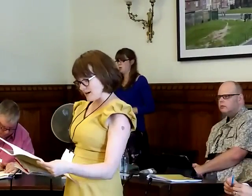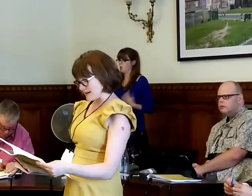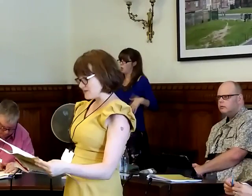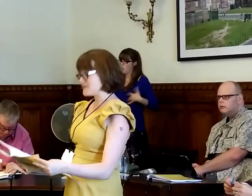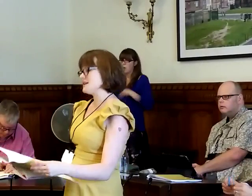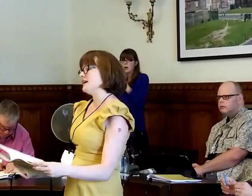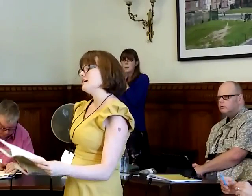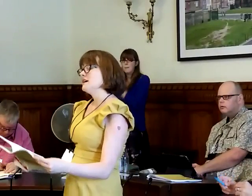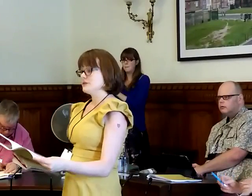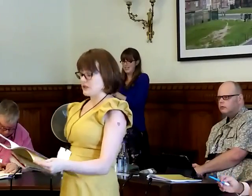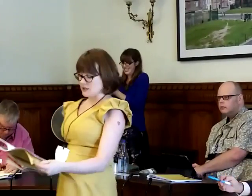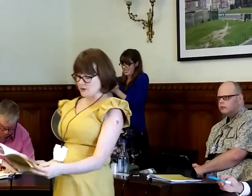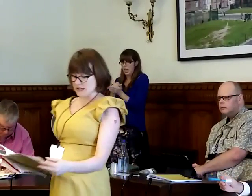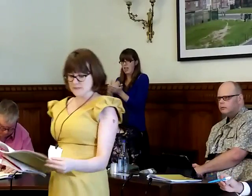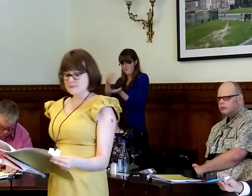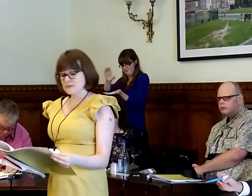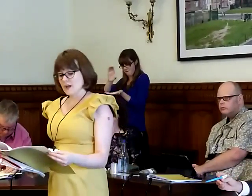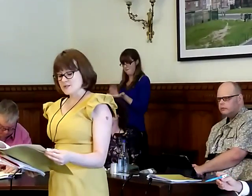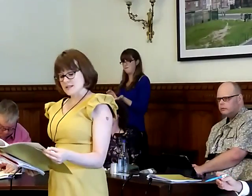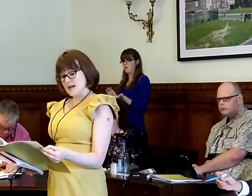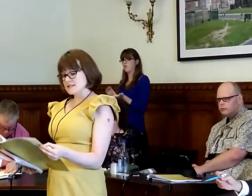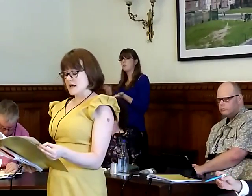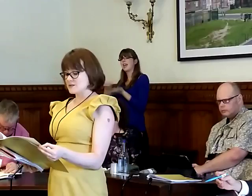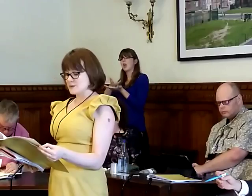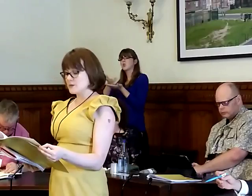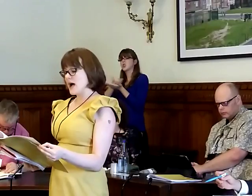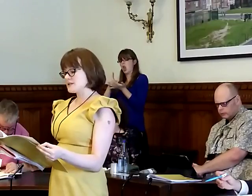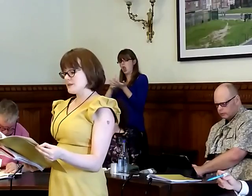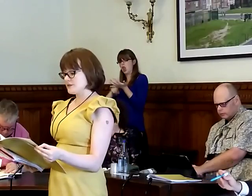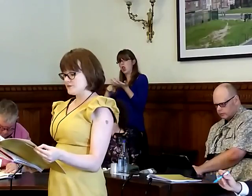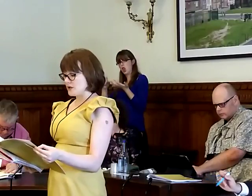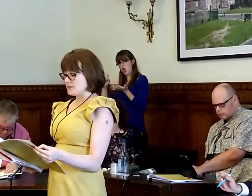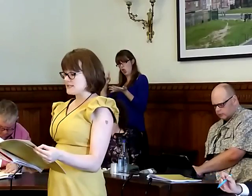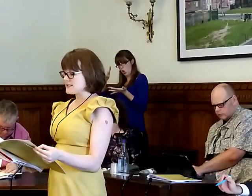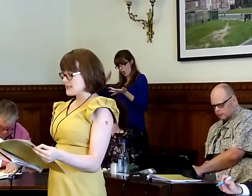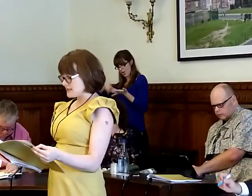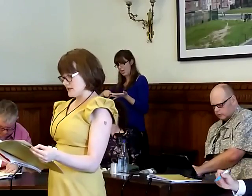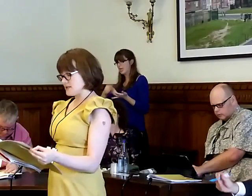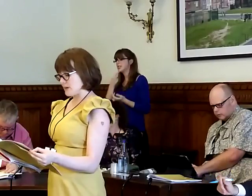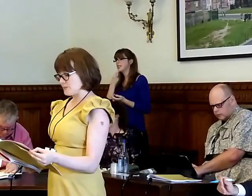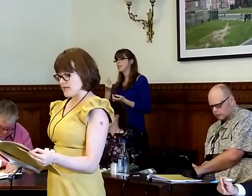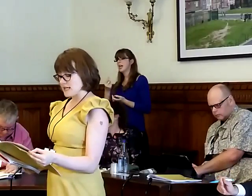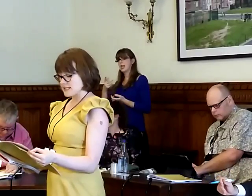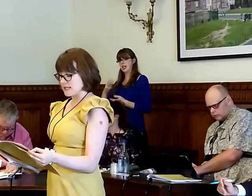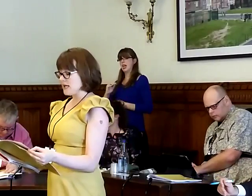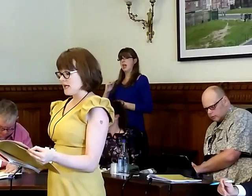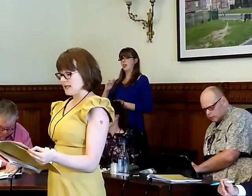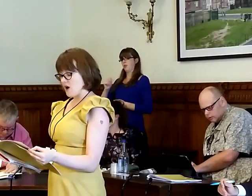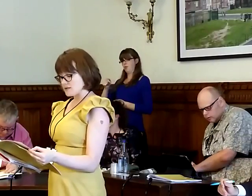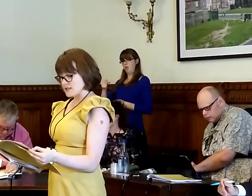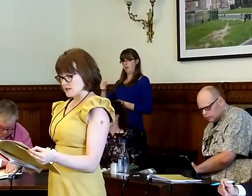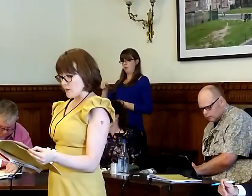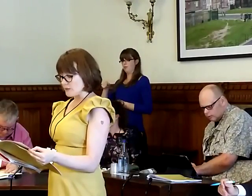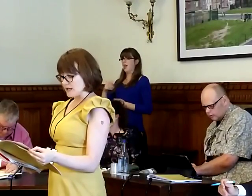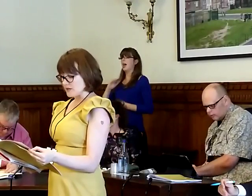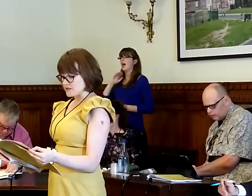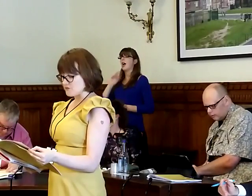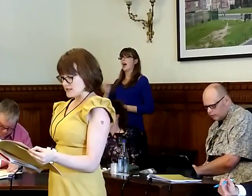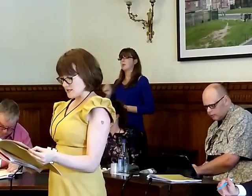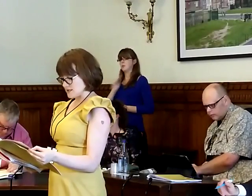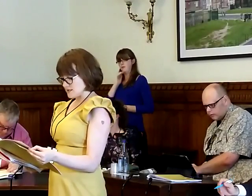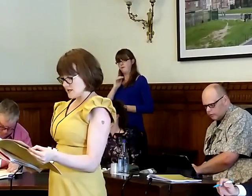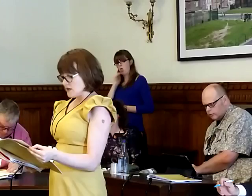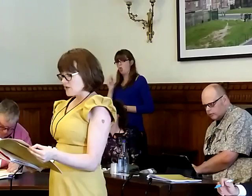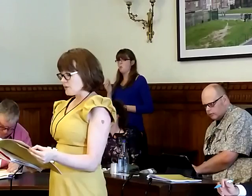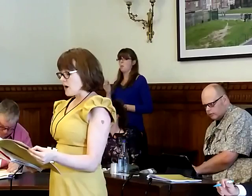is from Councillor Vivian Lukey, who says, as a council, Hammersmith and Fulham is serious about protecting and enhancing the well-being